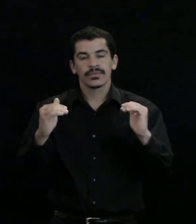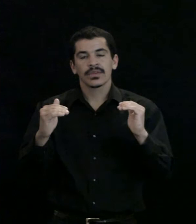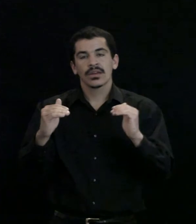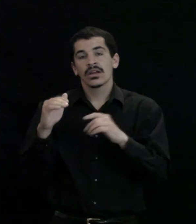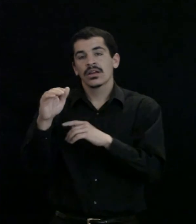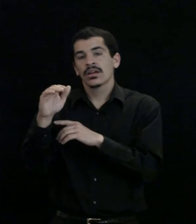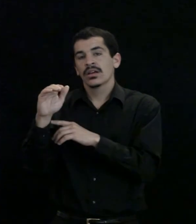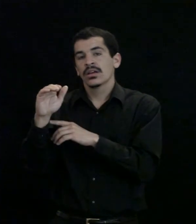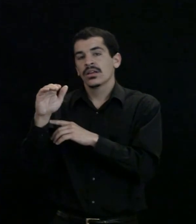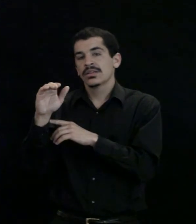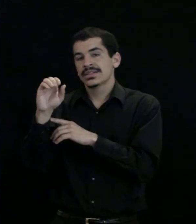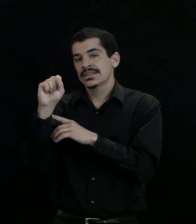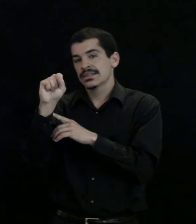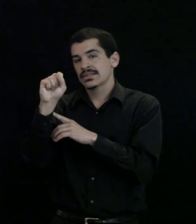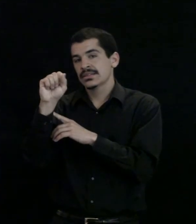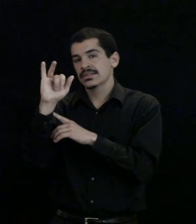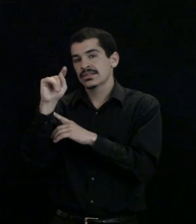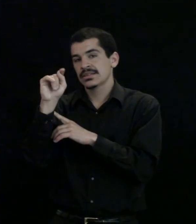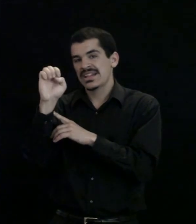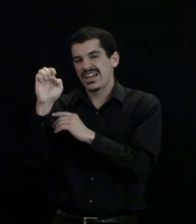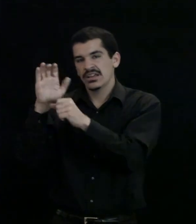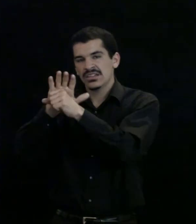Site needs.